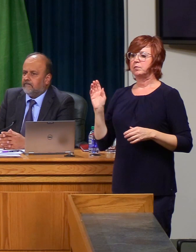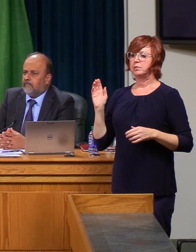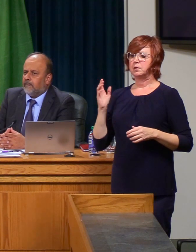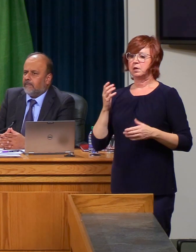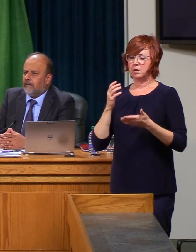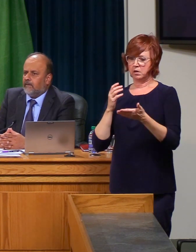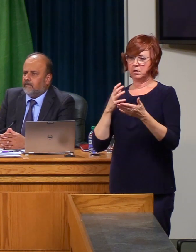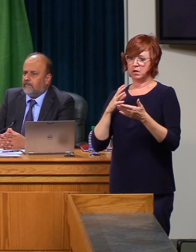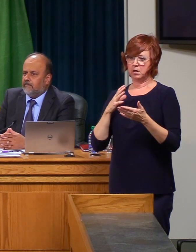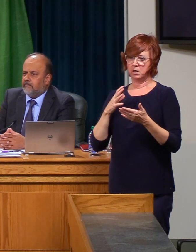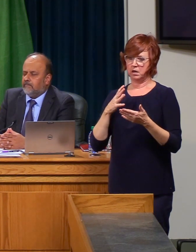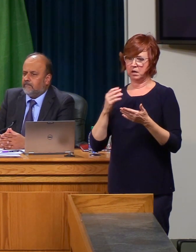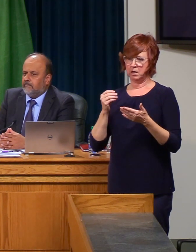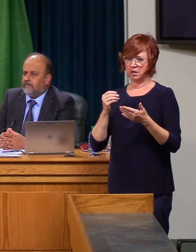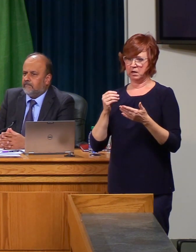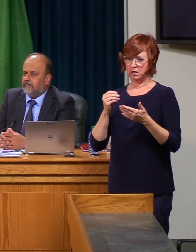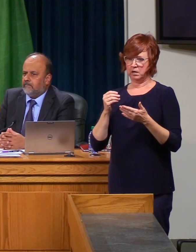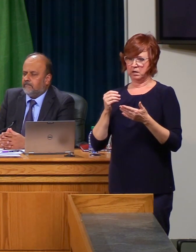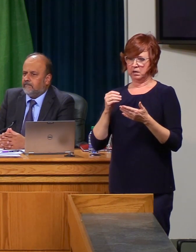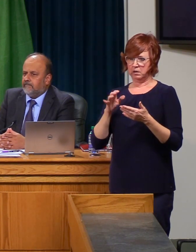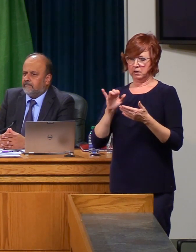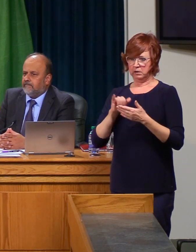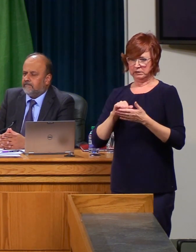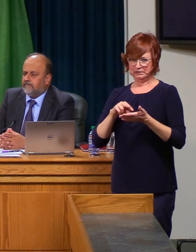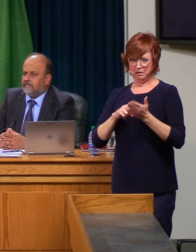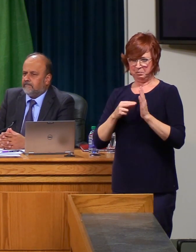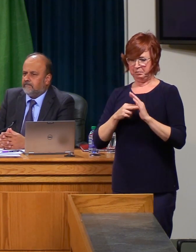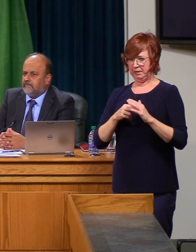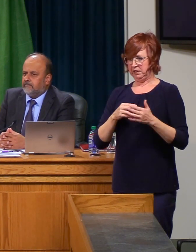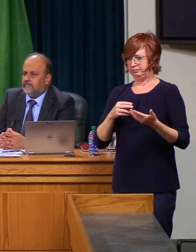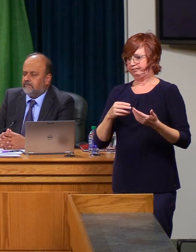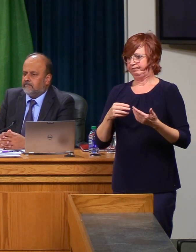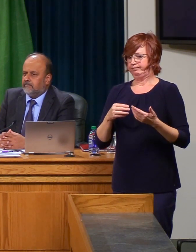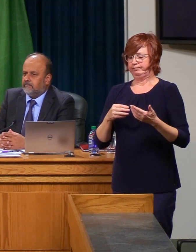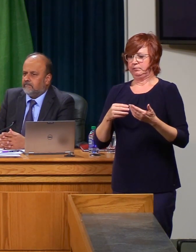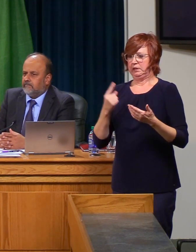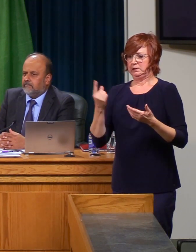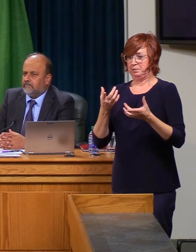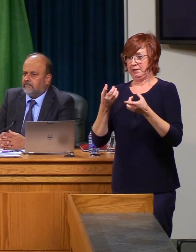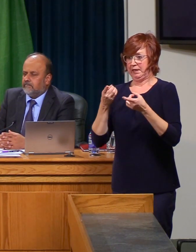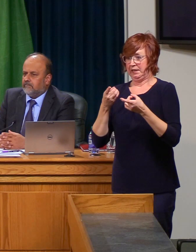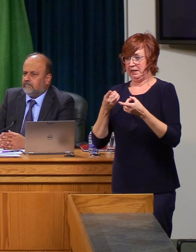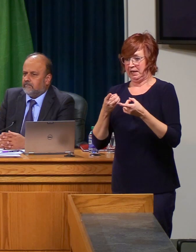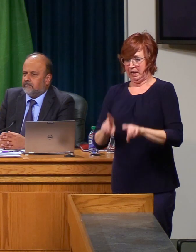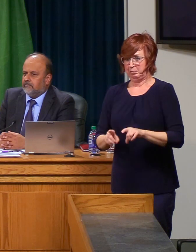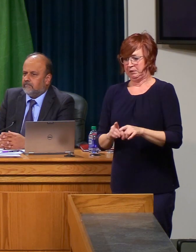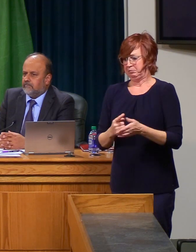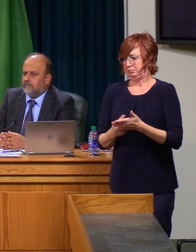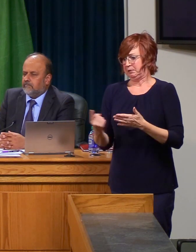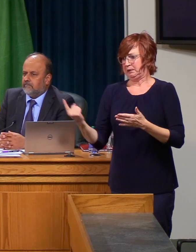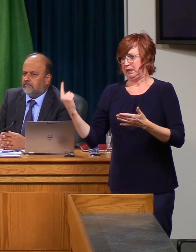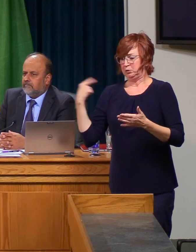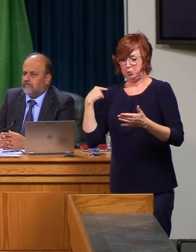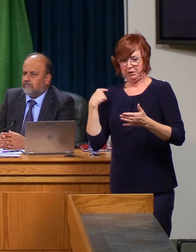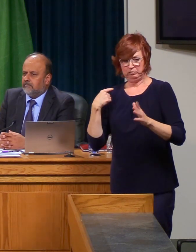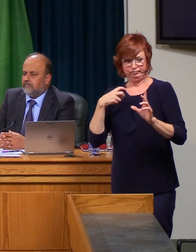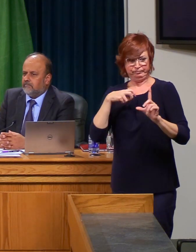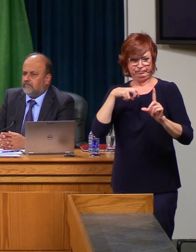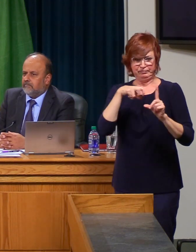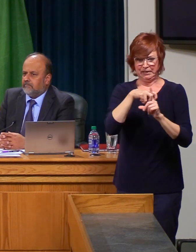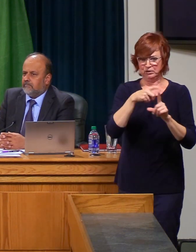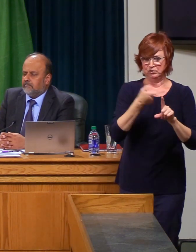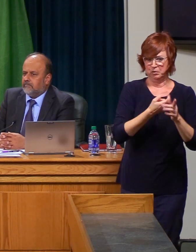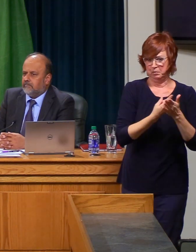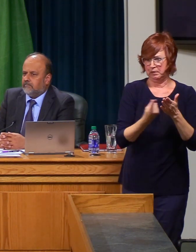Does this apply, retroactively to people that may have already arrived from traveling, or is it